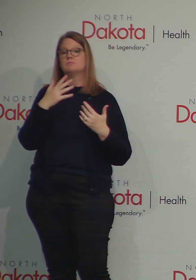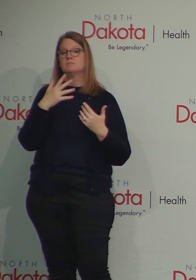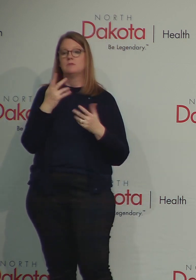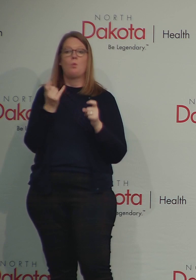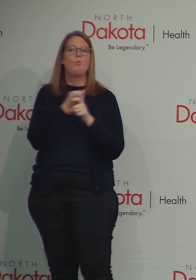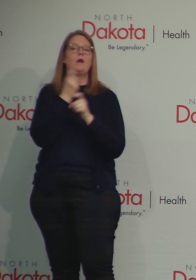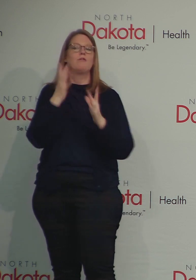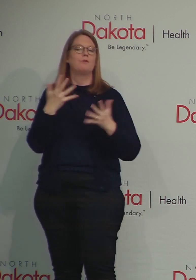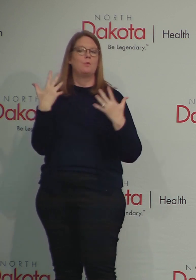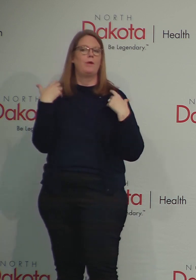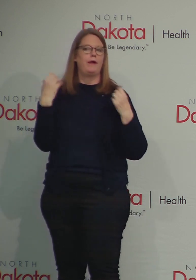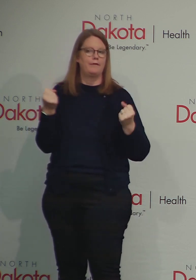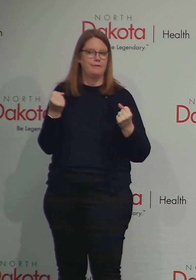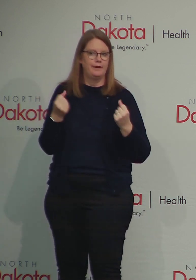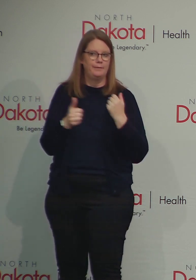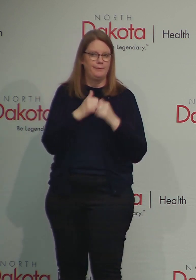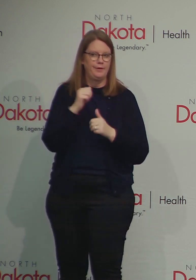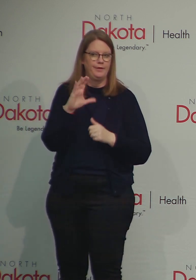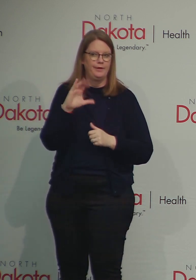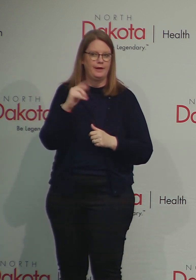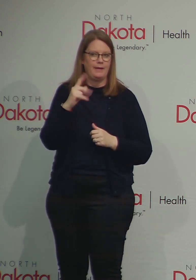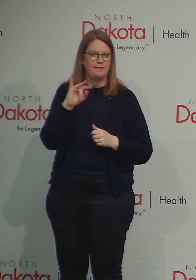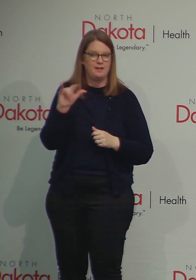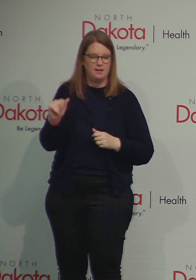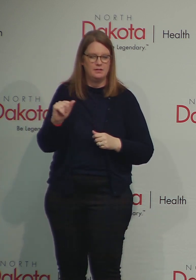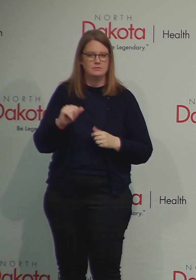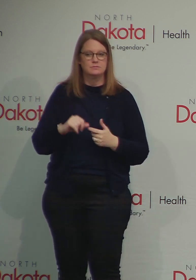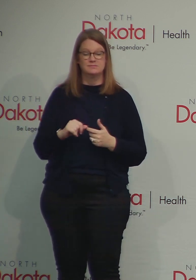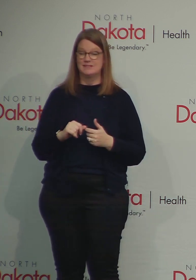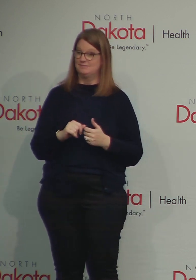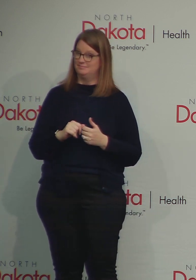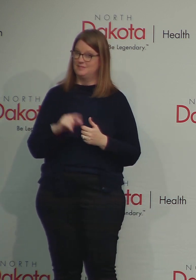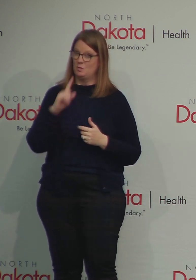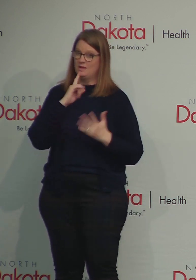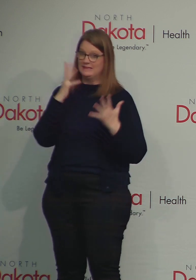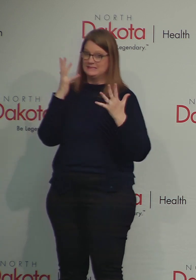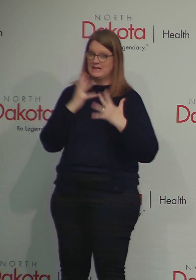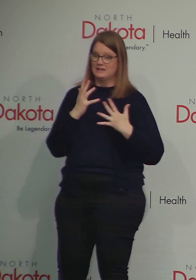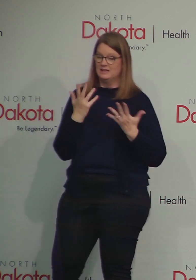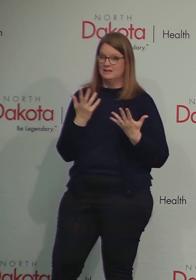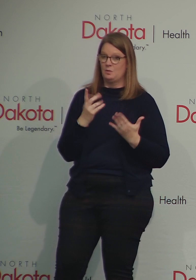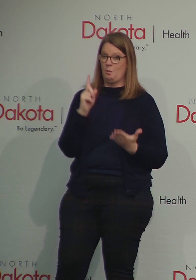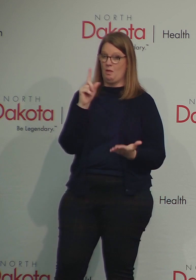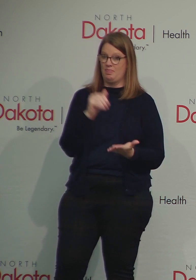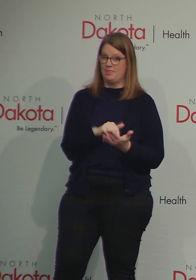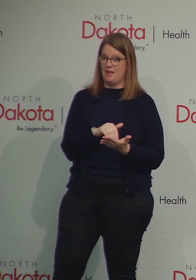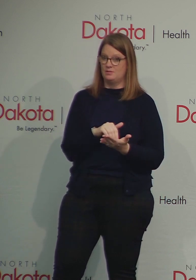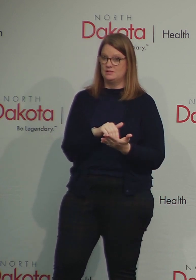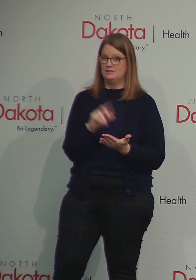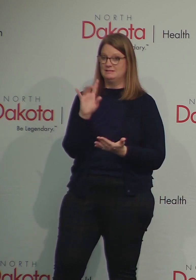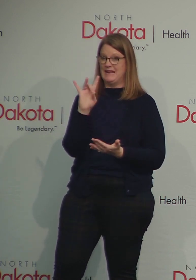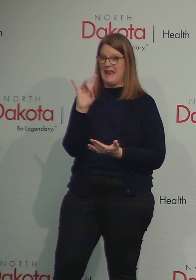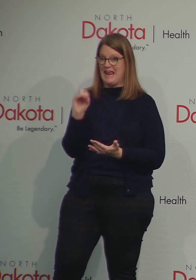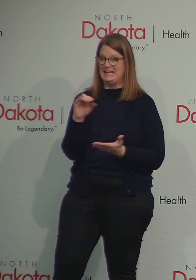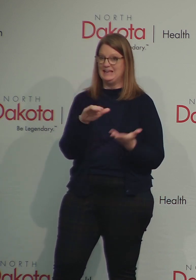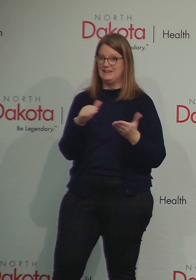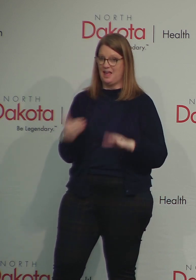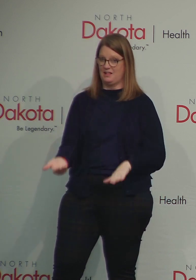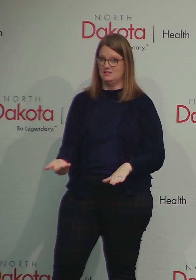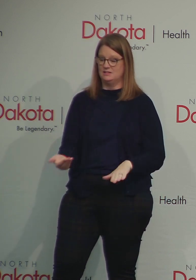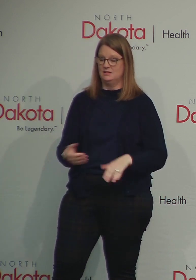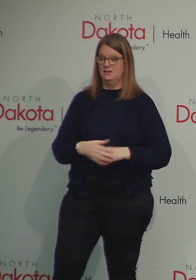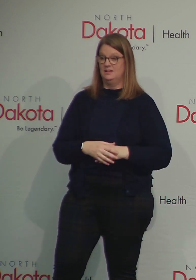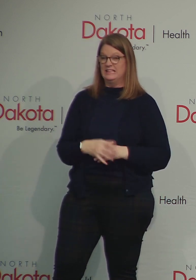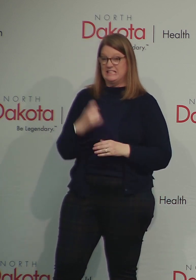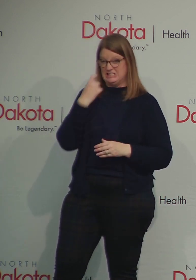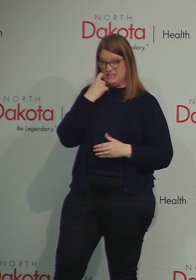winner in the country. But sadly, we still have got too many deaths. We're up to 1,080 deaths, 102, as I